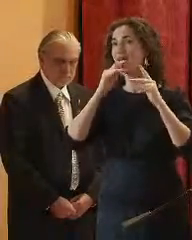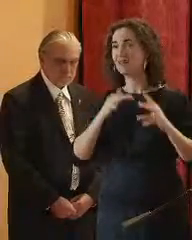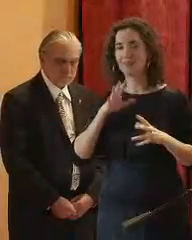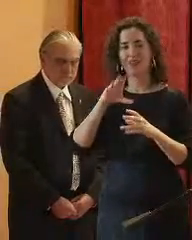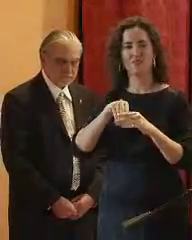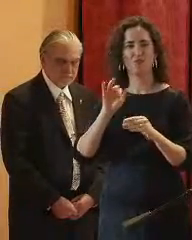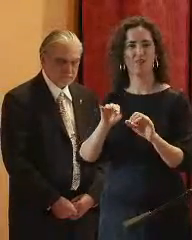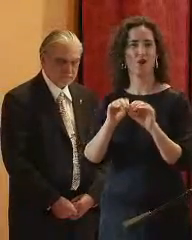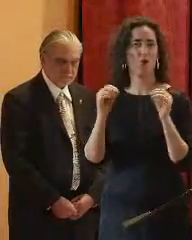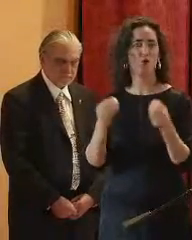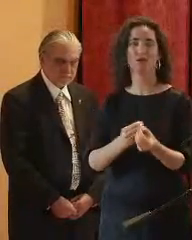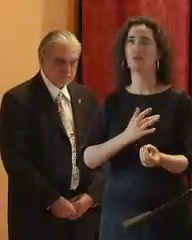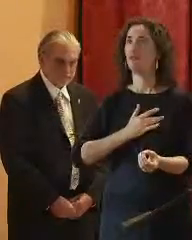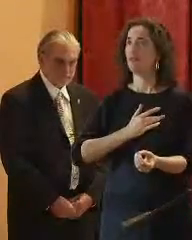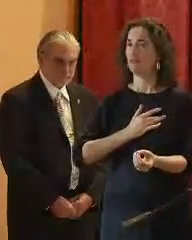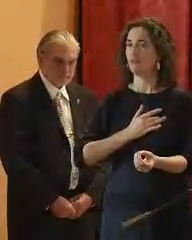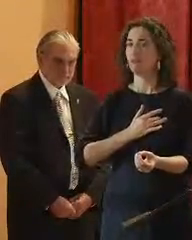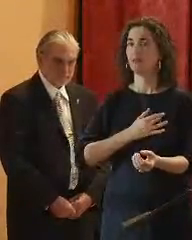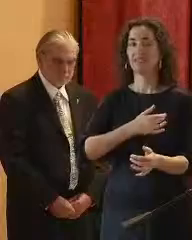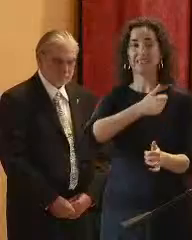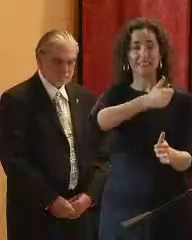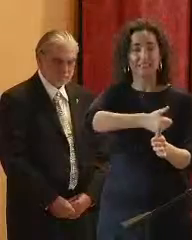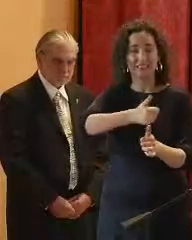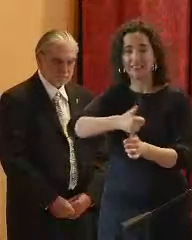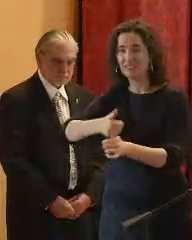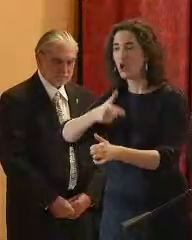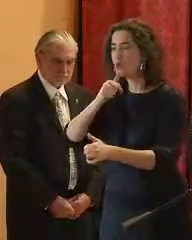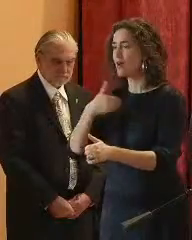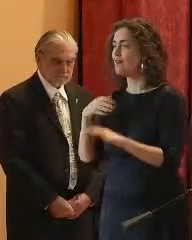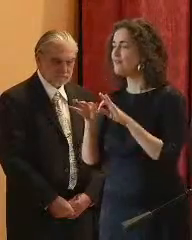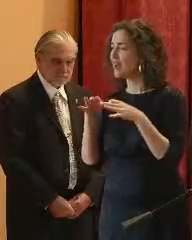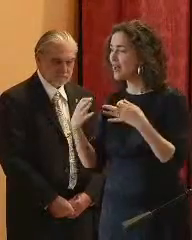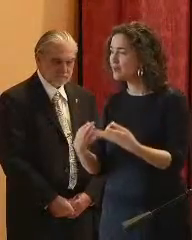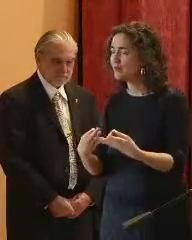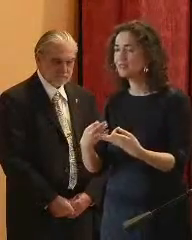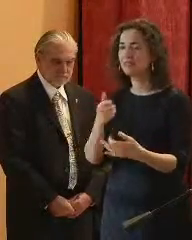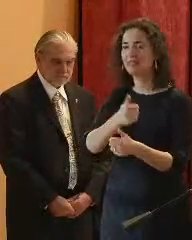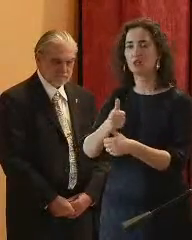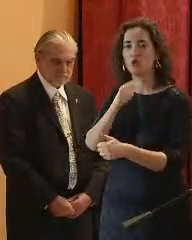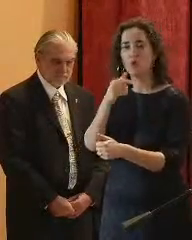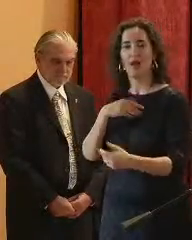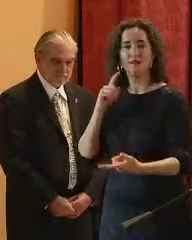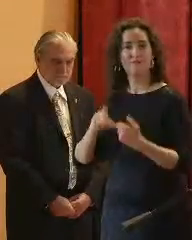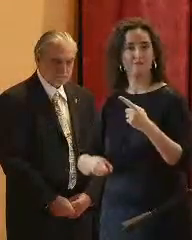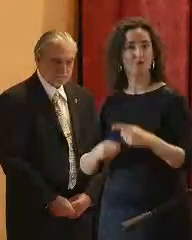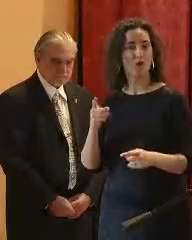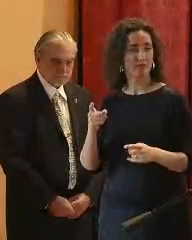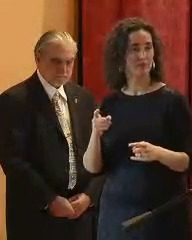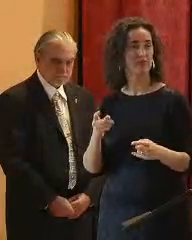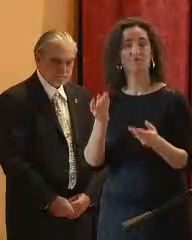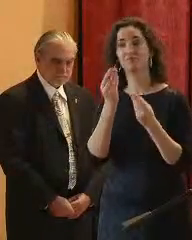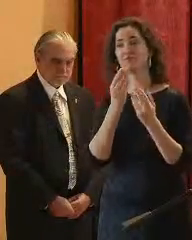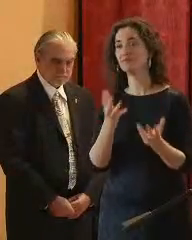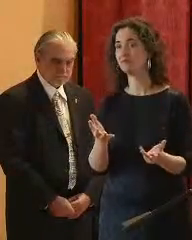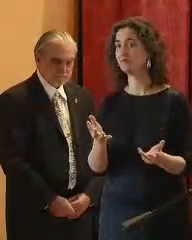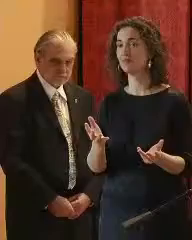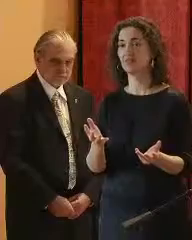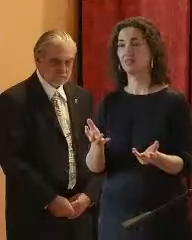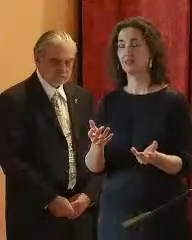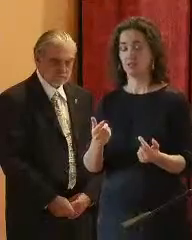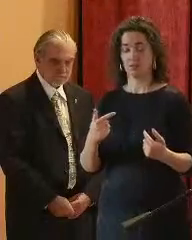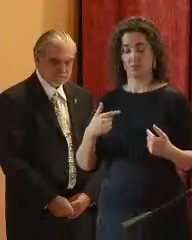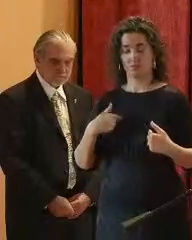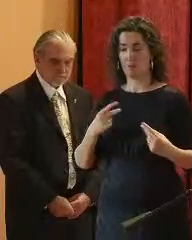this organization. Everyone who has family or friends, you realize that we are only a heartbeat away from